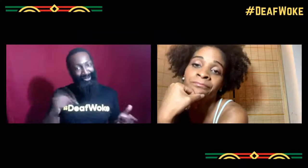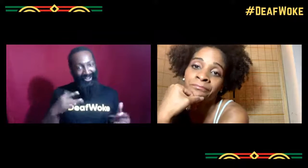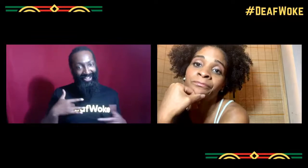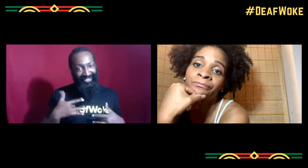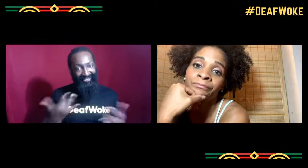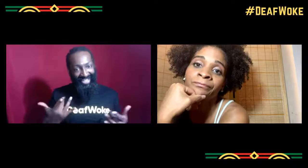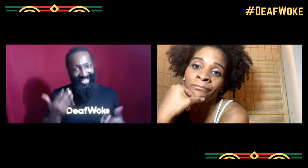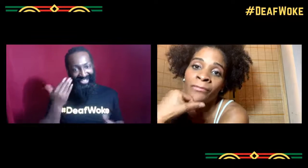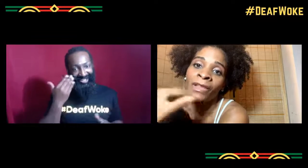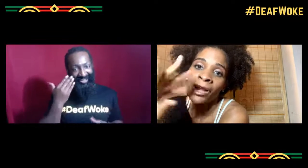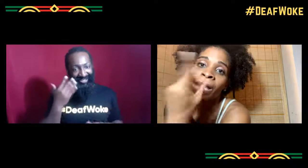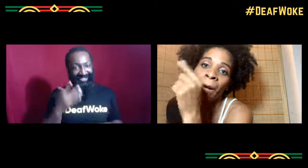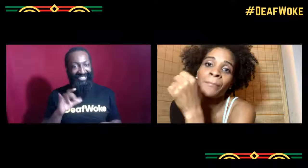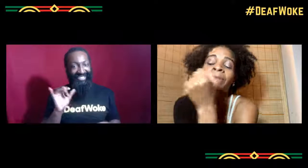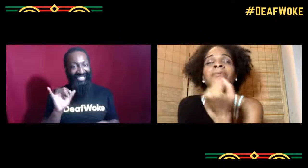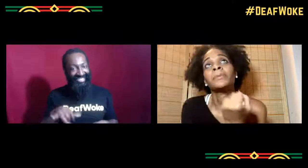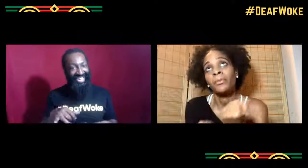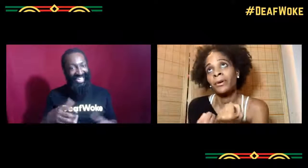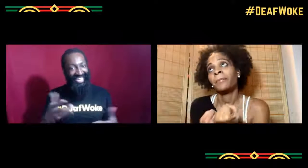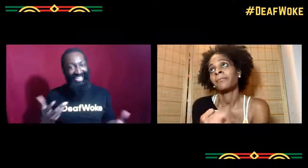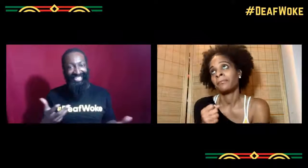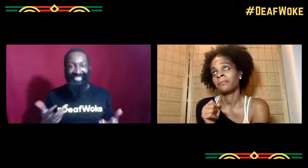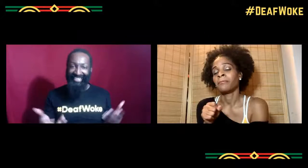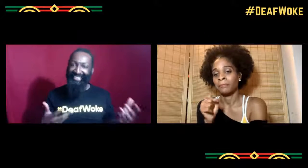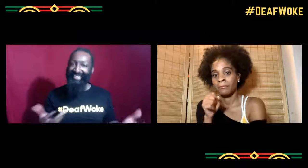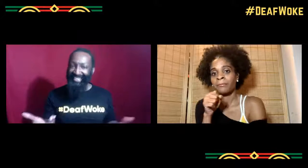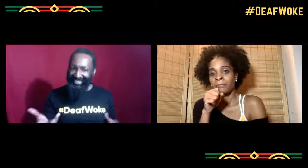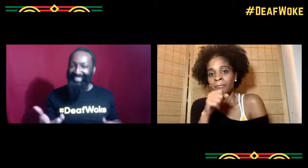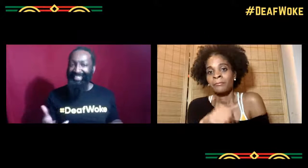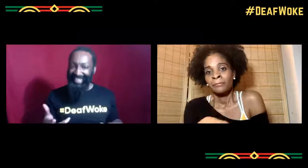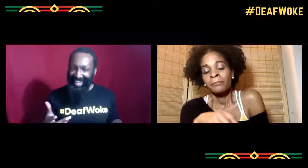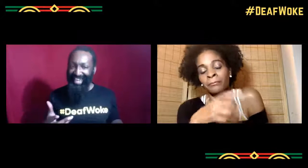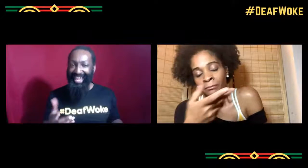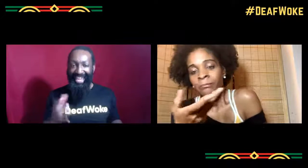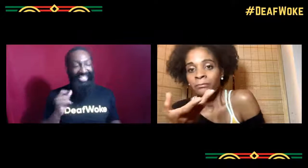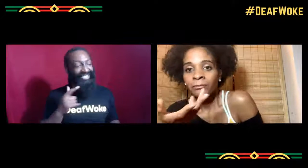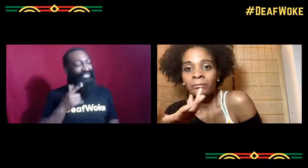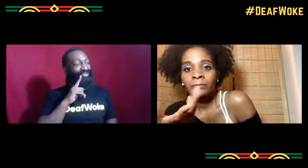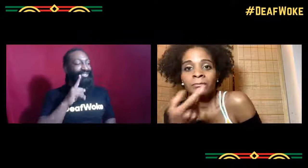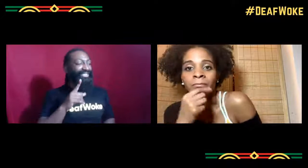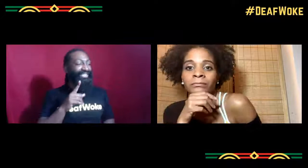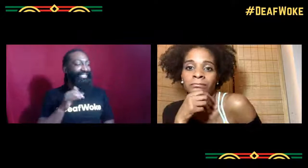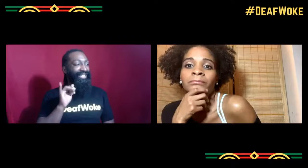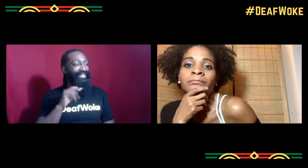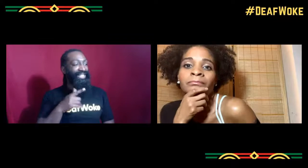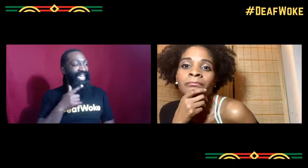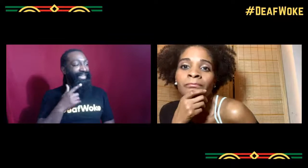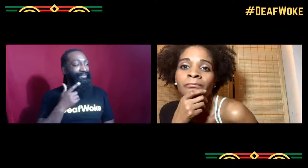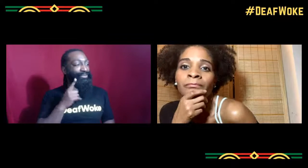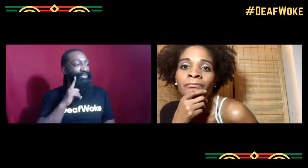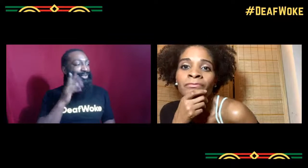can't just learn sign in a lecture type. You know, you got to be involved in the community.